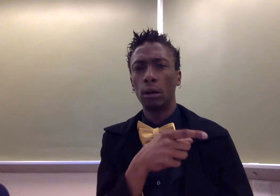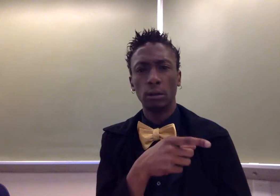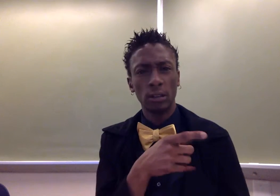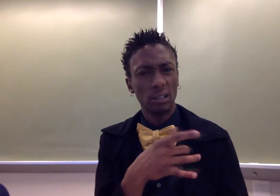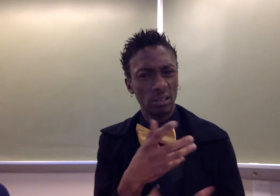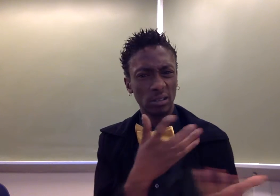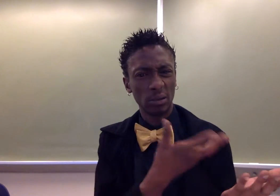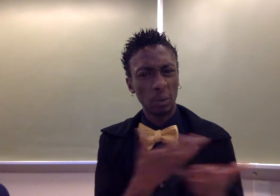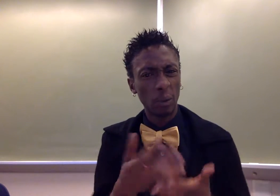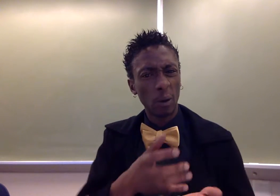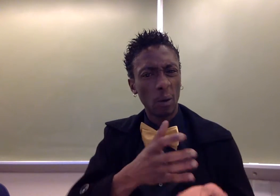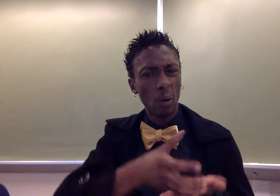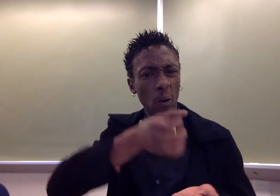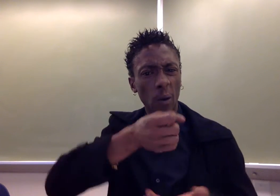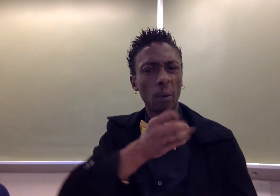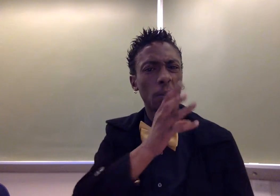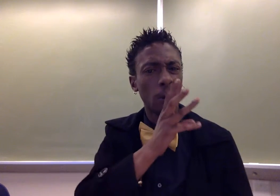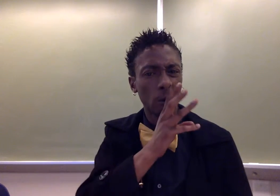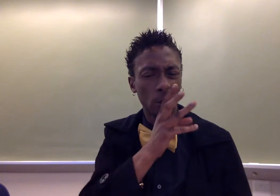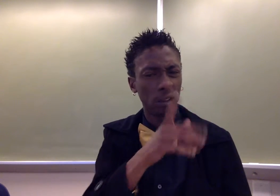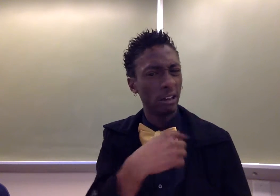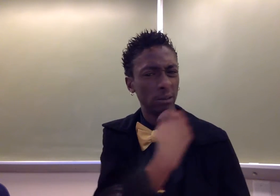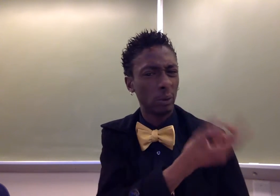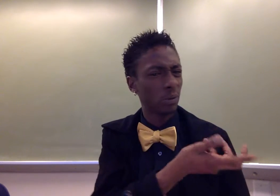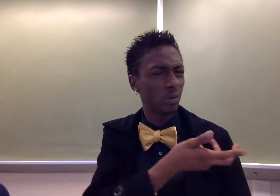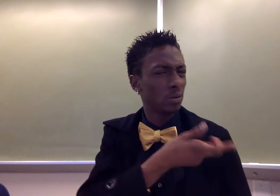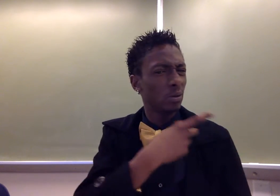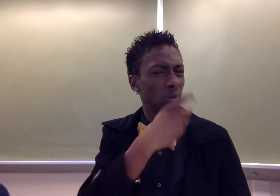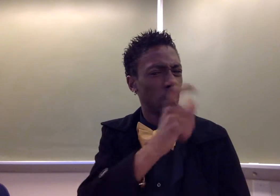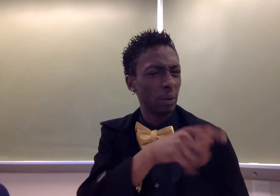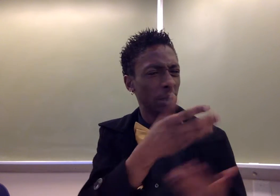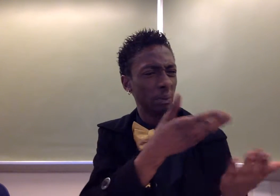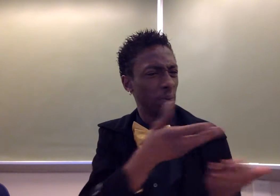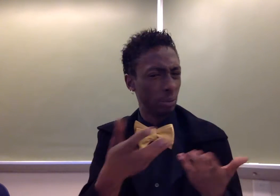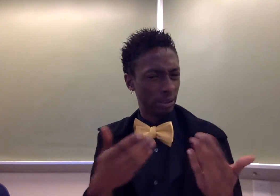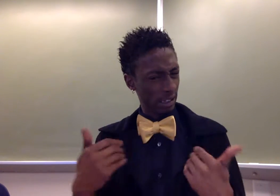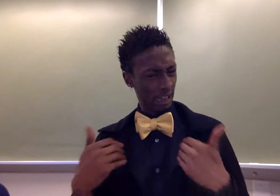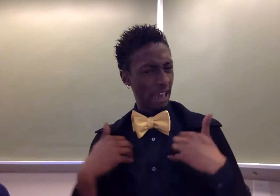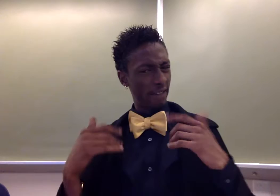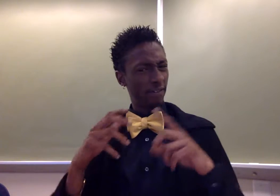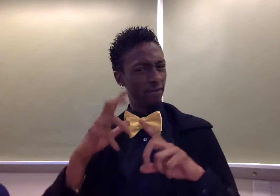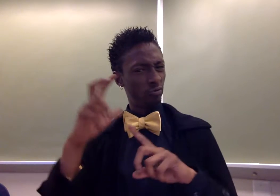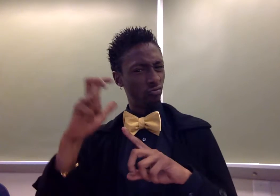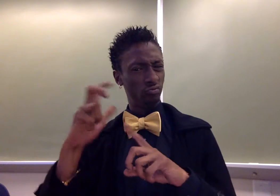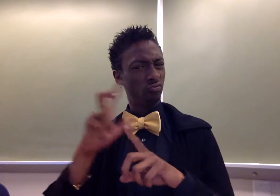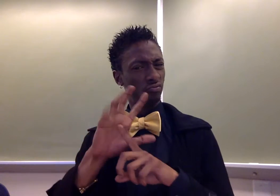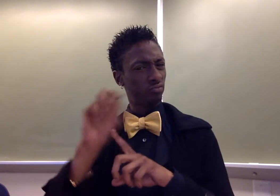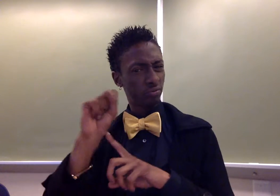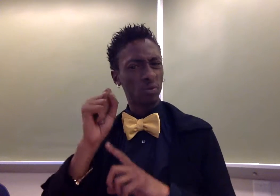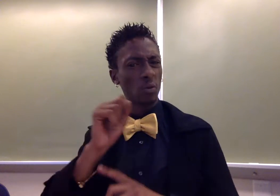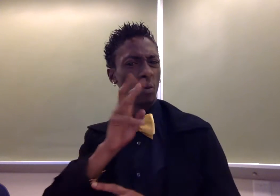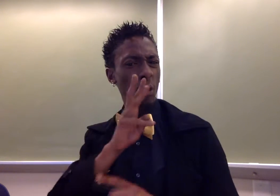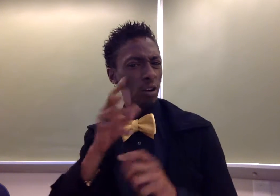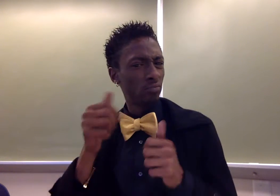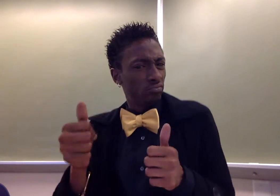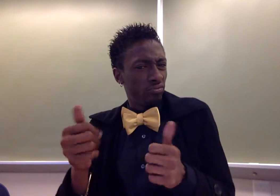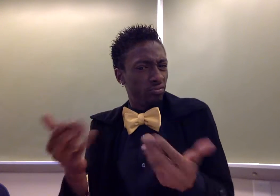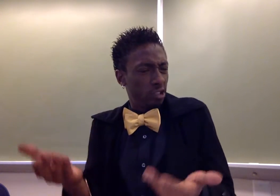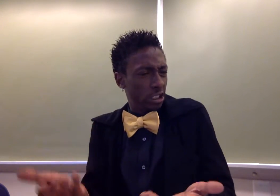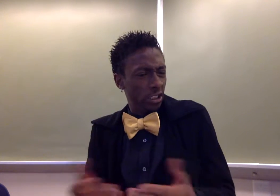bring bottled water out here. We have excellent water. She says, oh, no, it doesn't work that way. Anywhere we travel in the United States, we take our